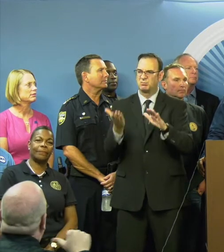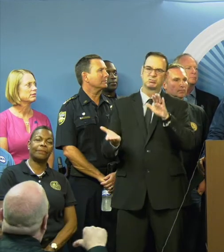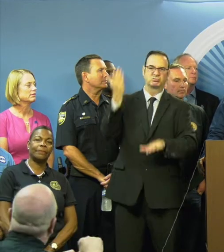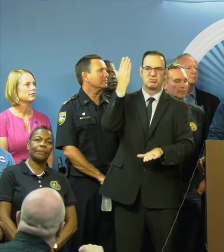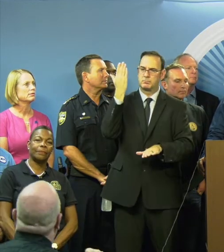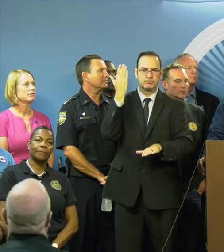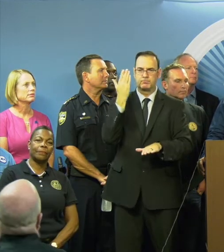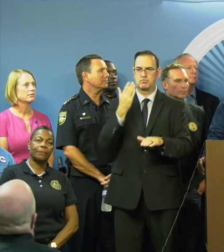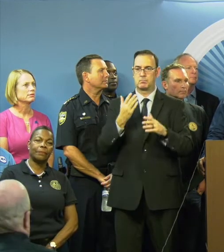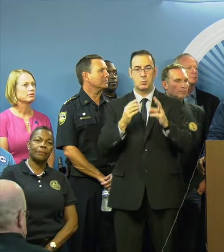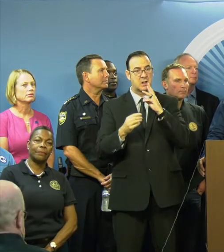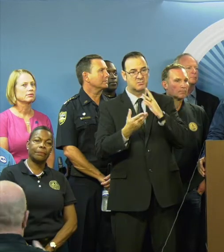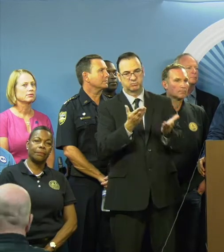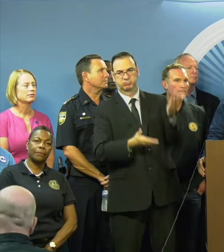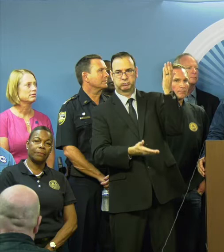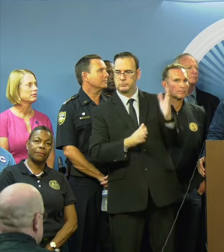water. And, you know,